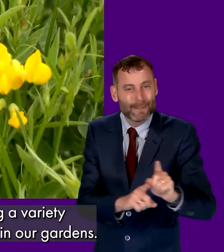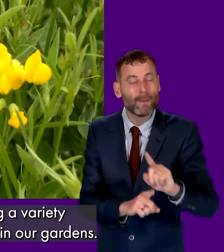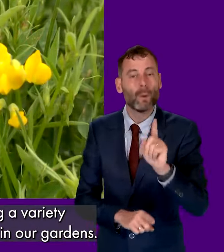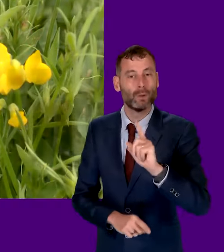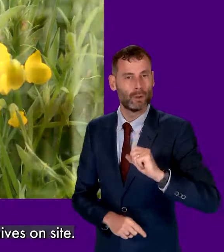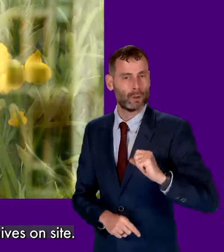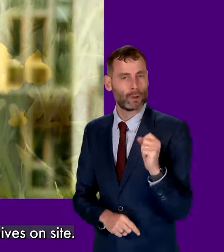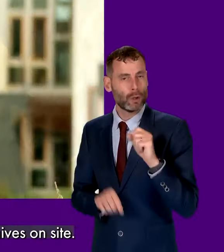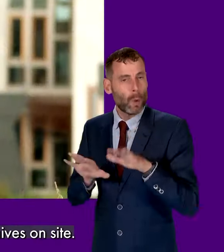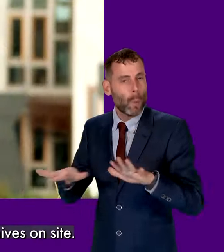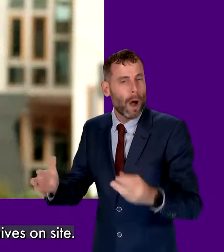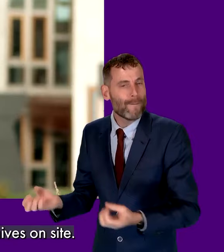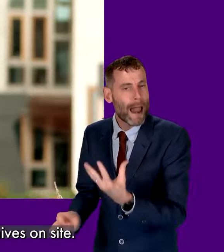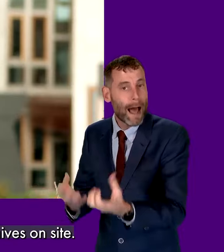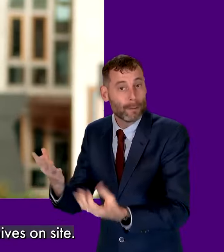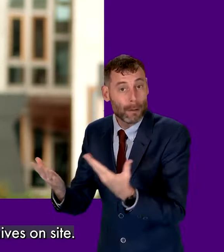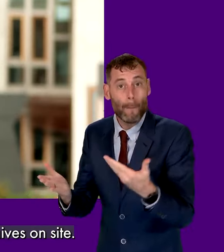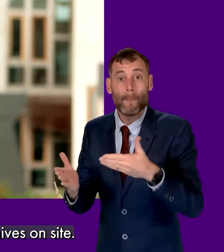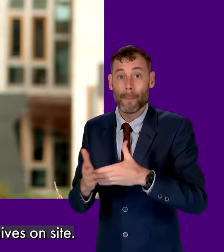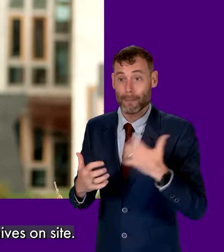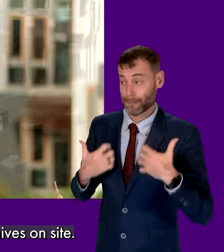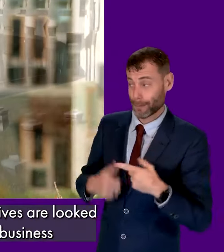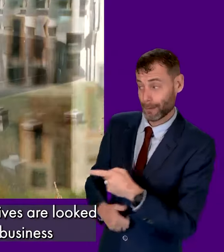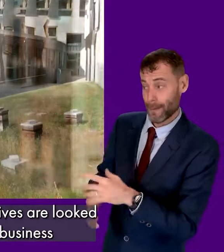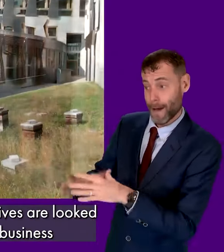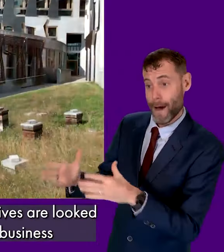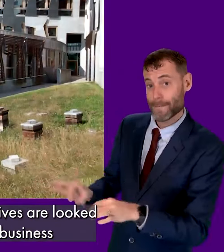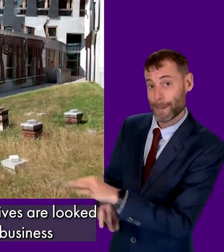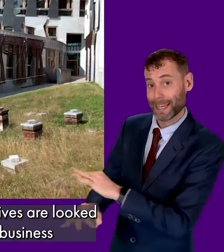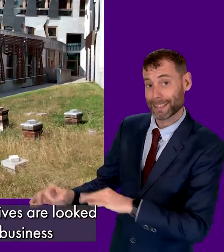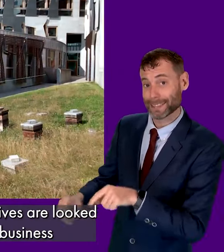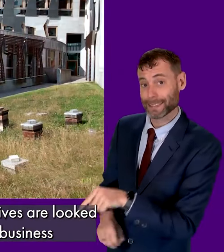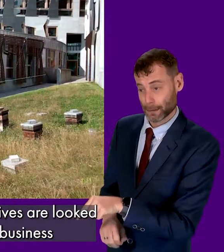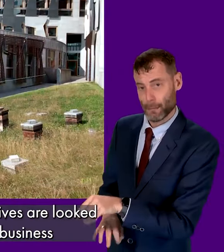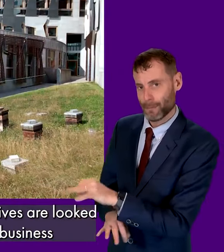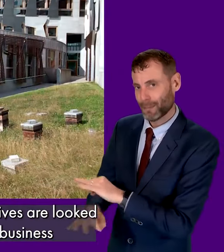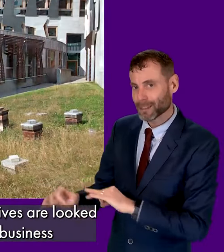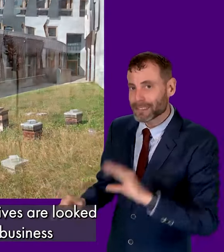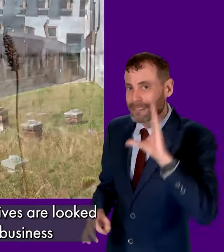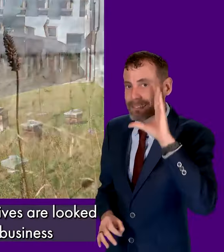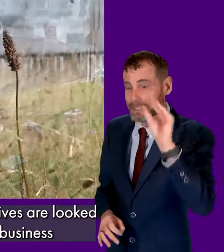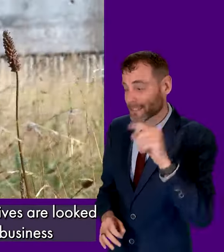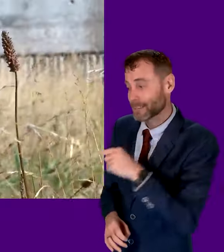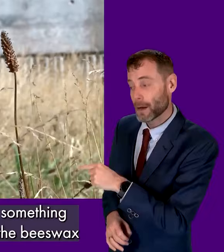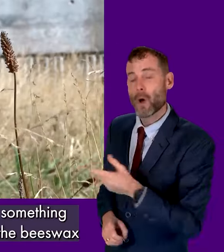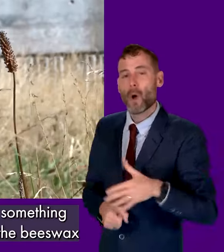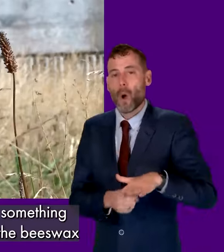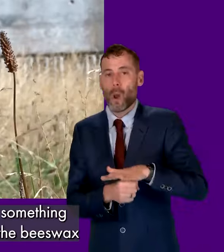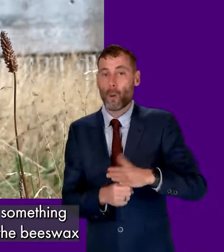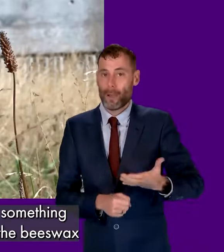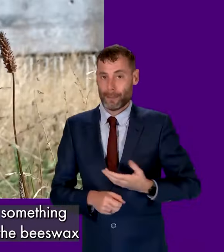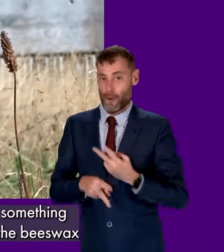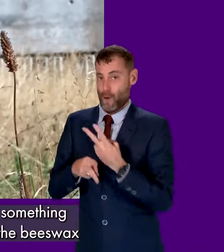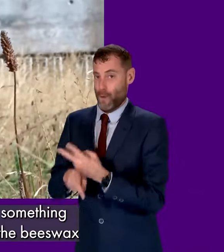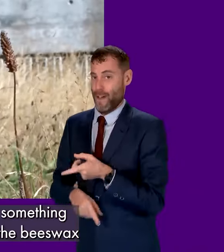our gardens, we also have beehives on site. The bees and the beehives are looked after by a local business. And what is